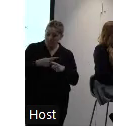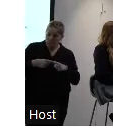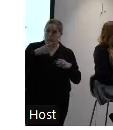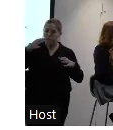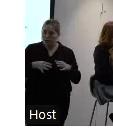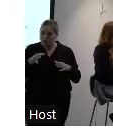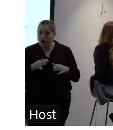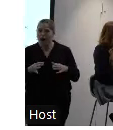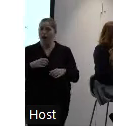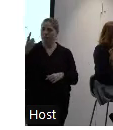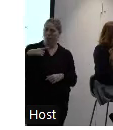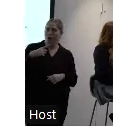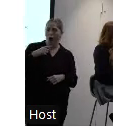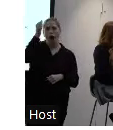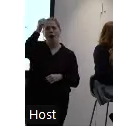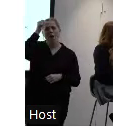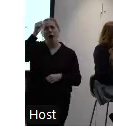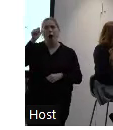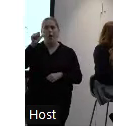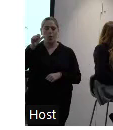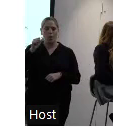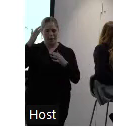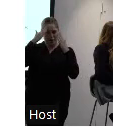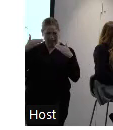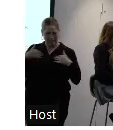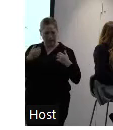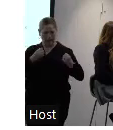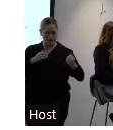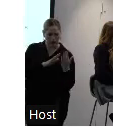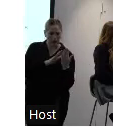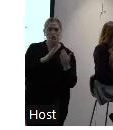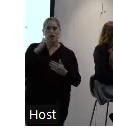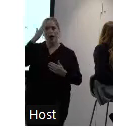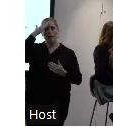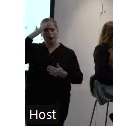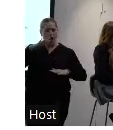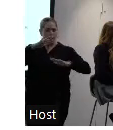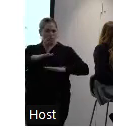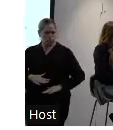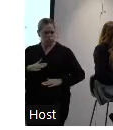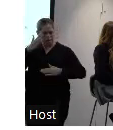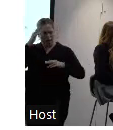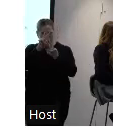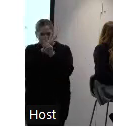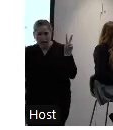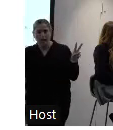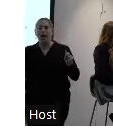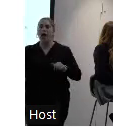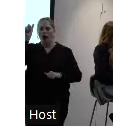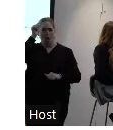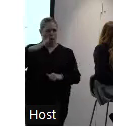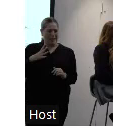mental challenges, social connection, and mindfulness, helps brains stay fit by solving problems and using